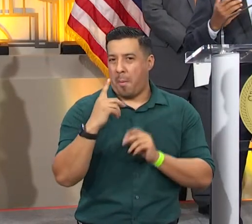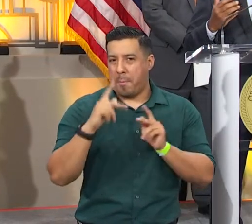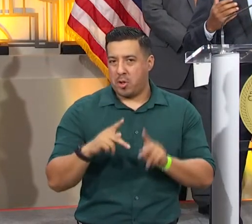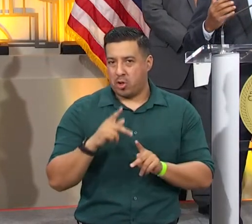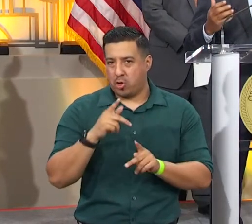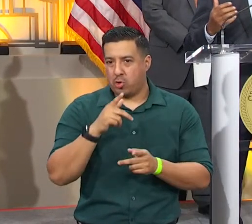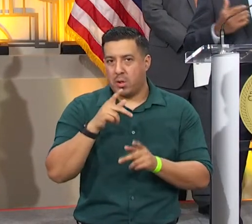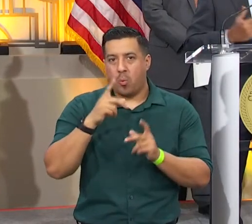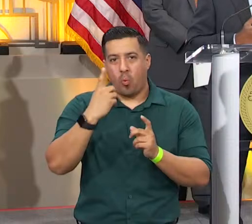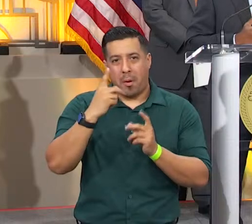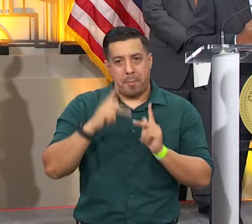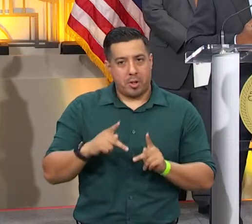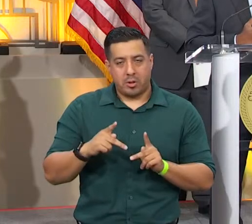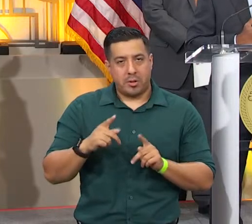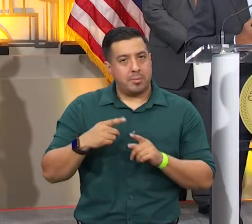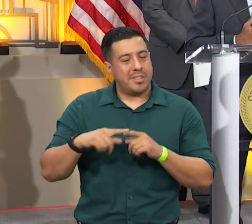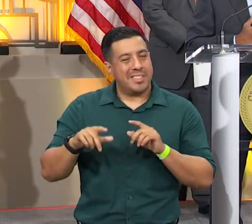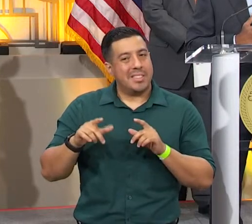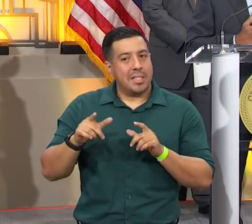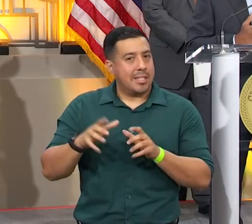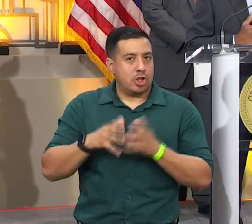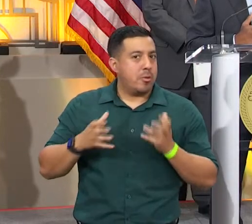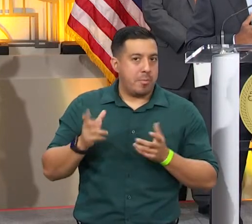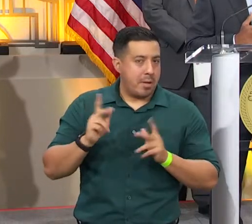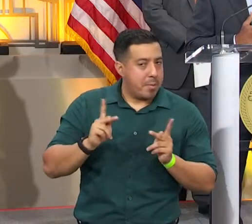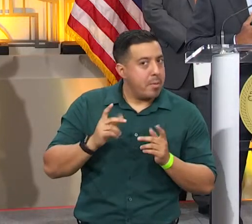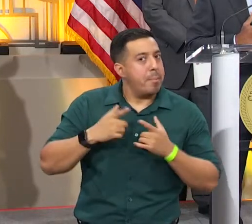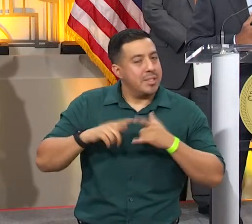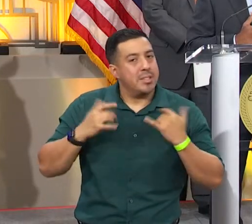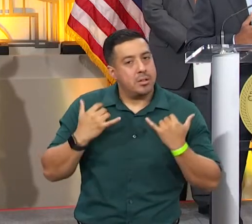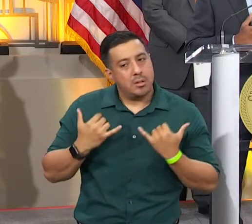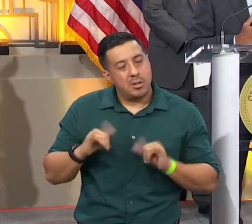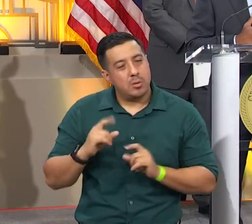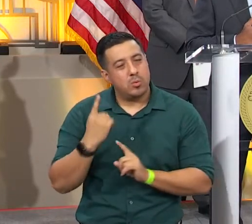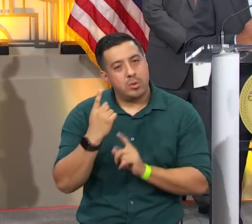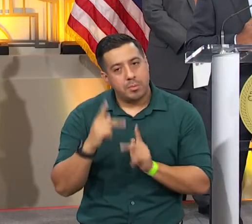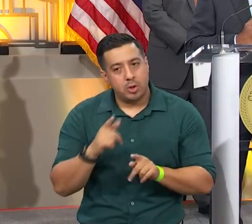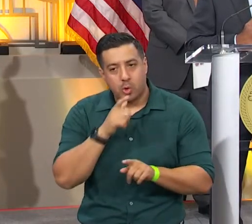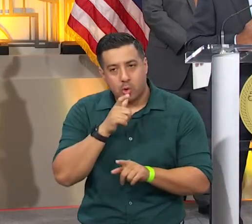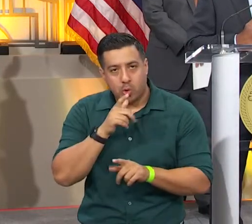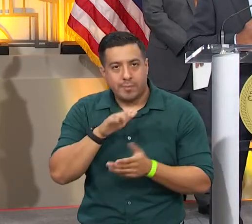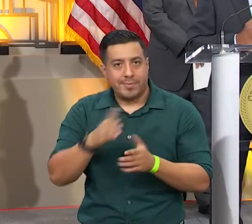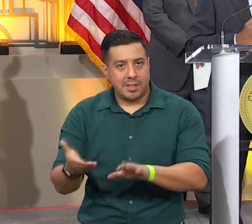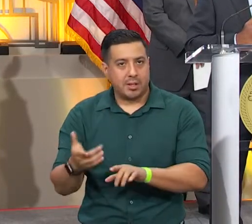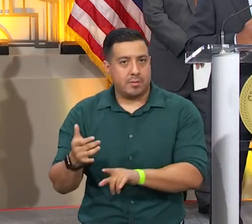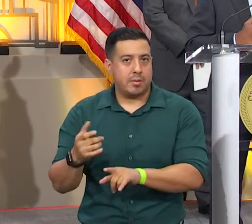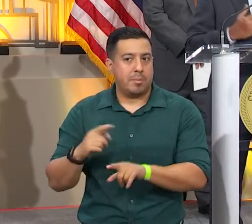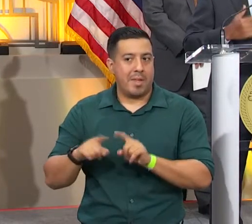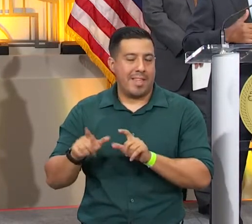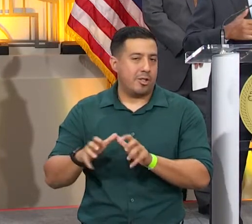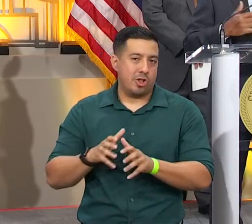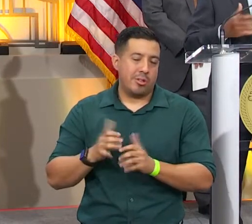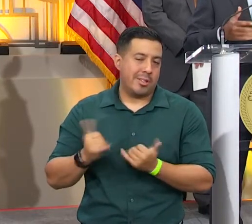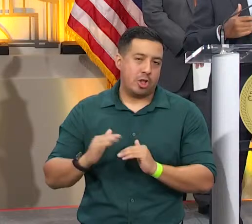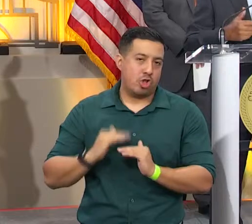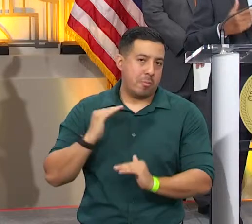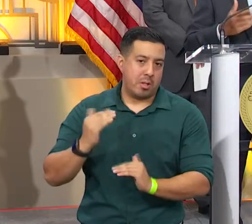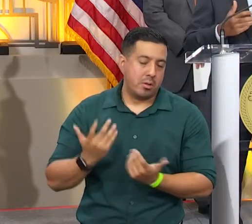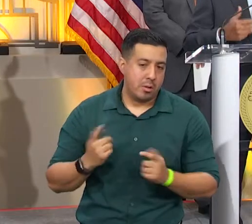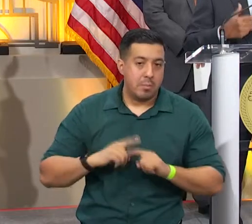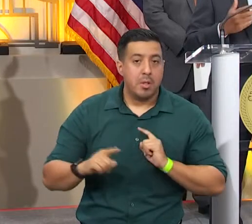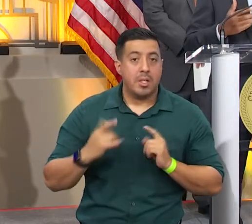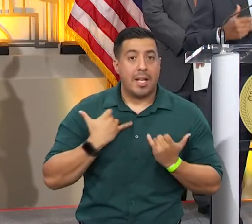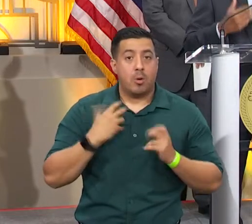And that's one person too many, but one person who has died as a result of COVID-19. So let me remind people as we move